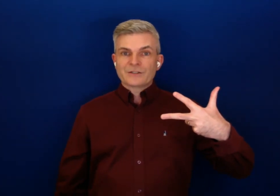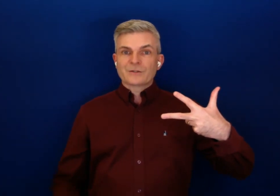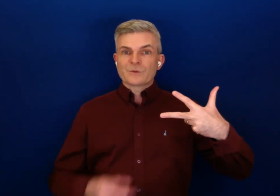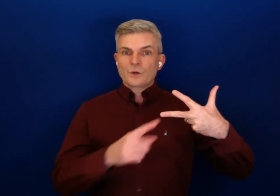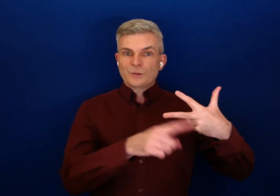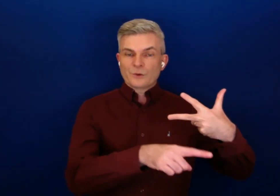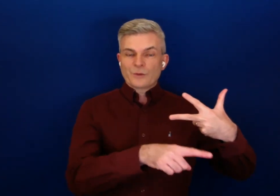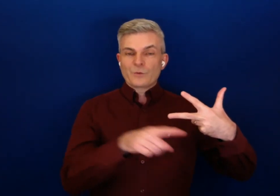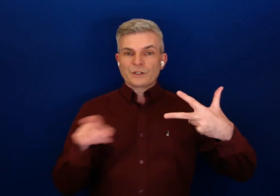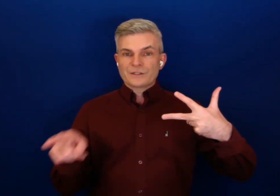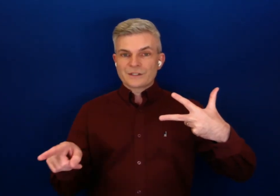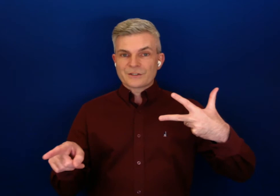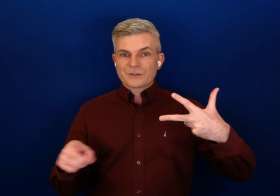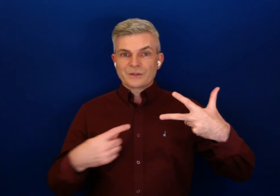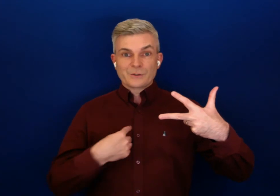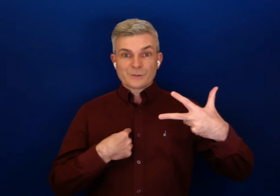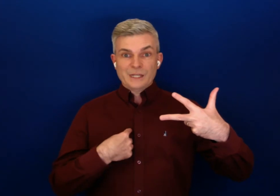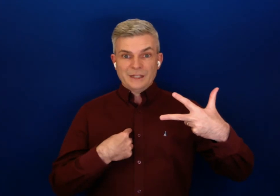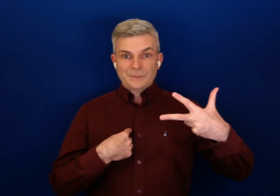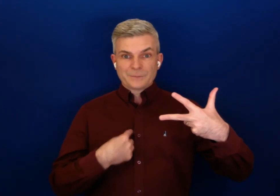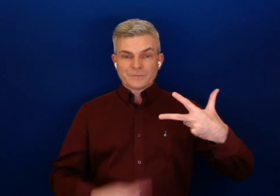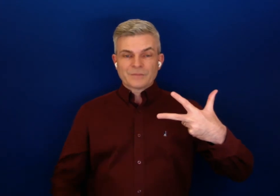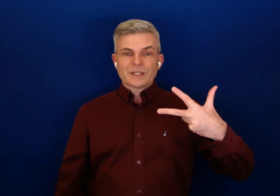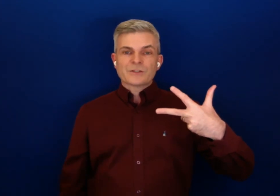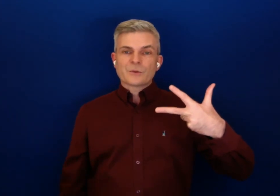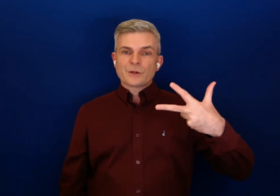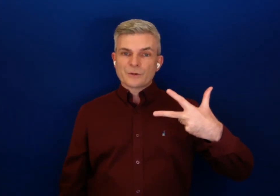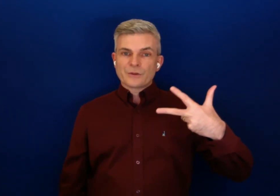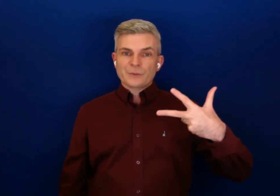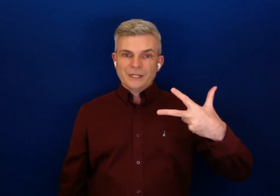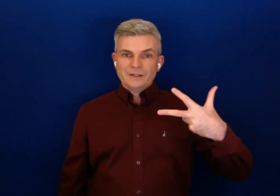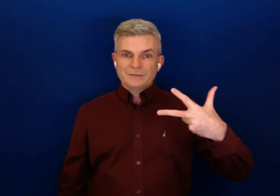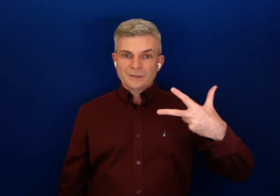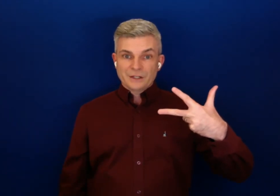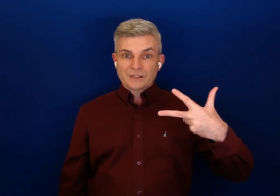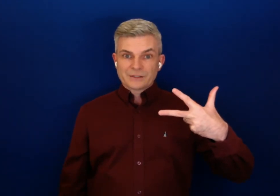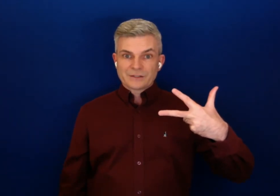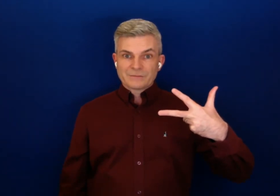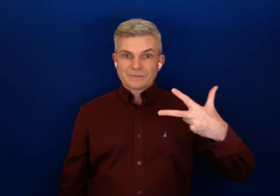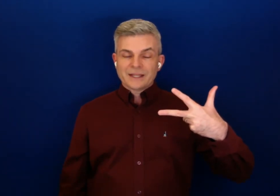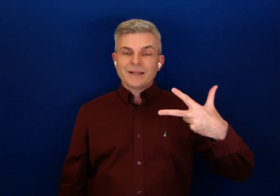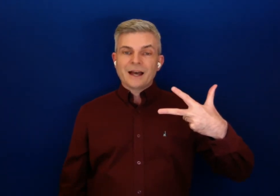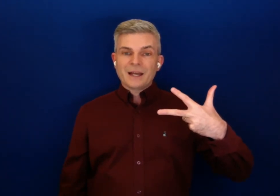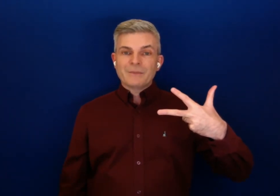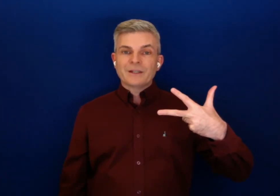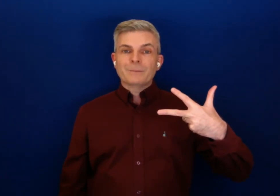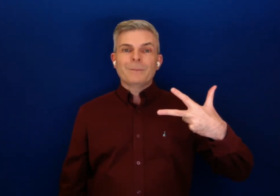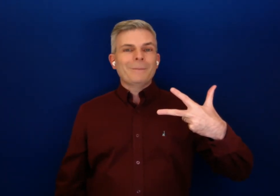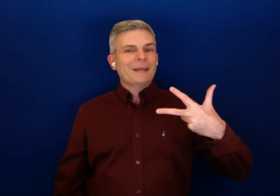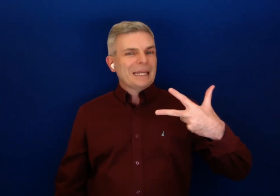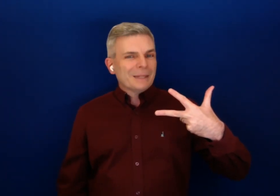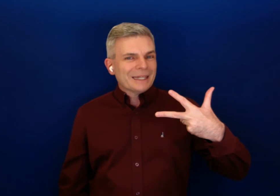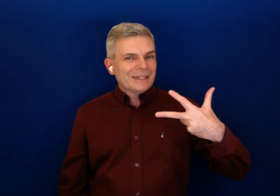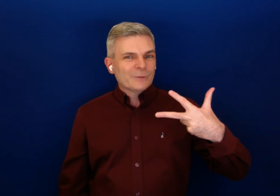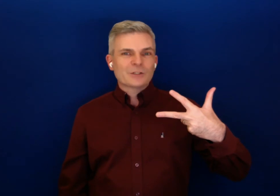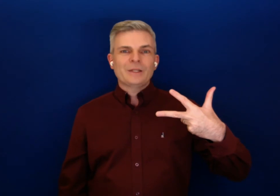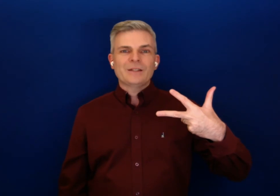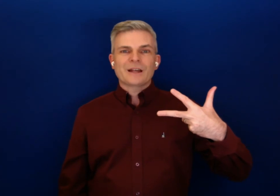there's one brother, one sister, and there's me. So there are three of us. And I'm the baby, which means I'm